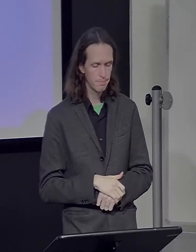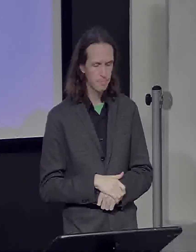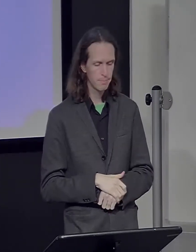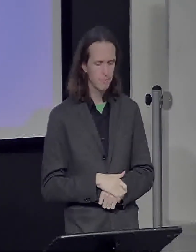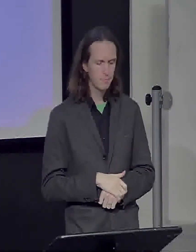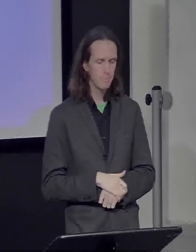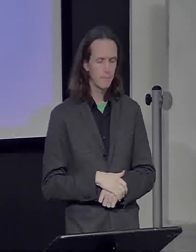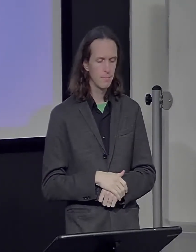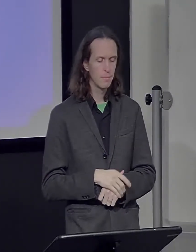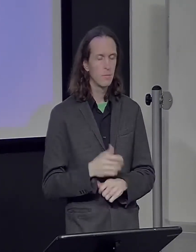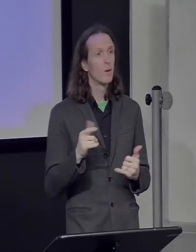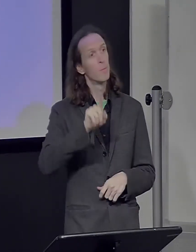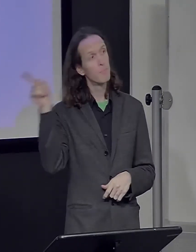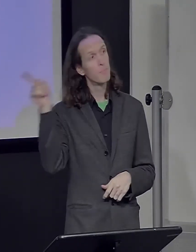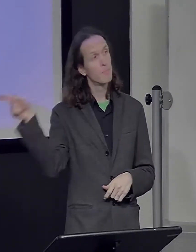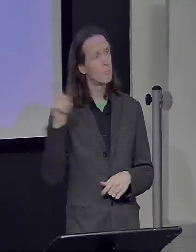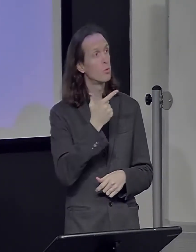of Technology.